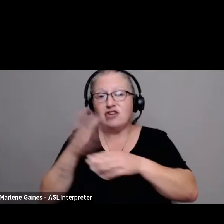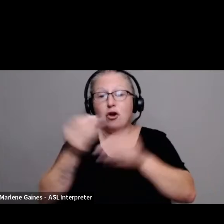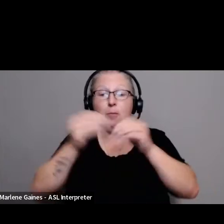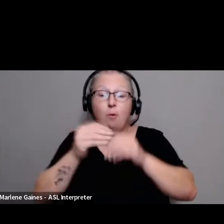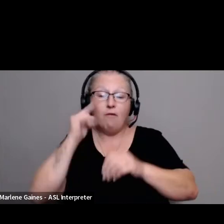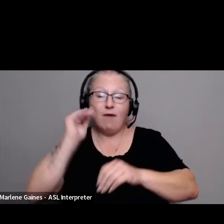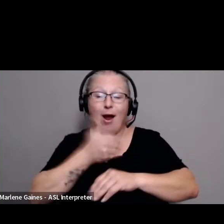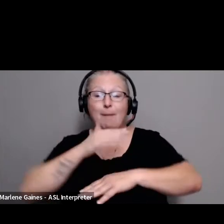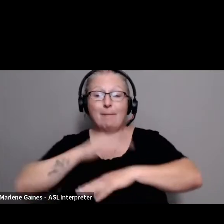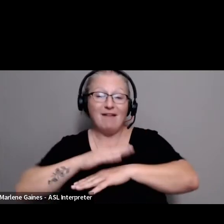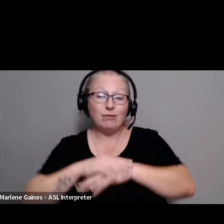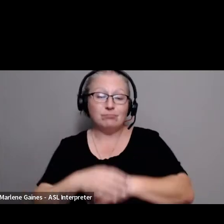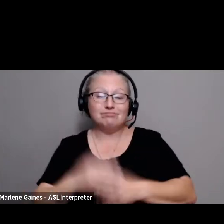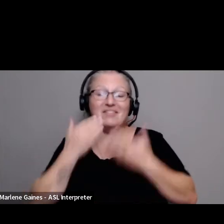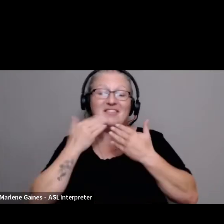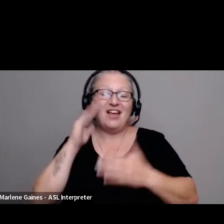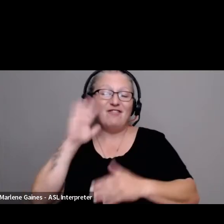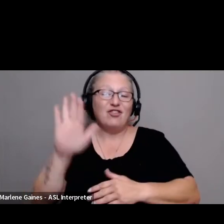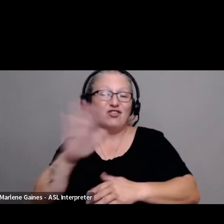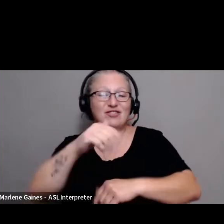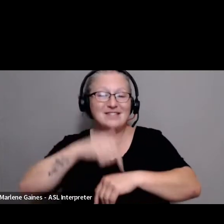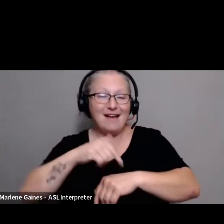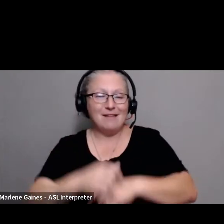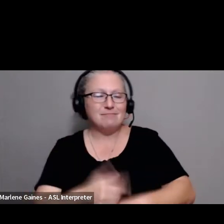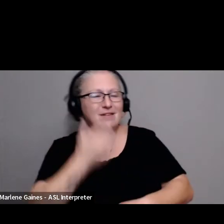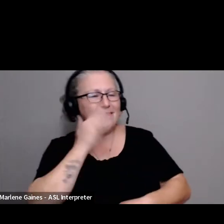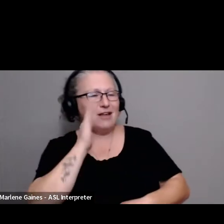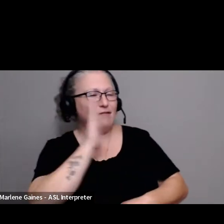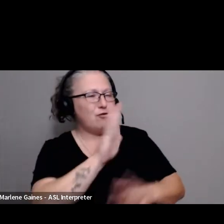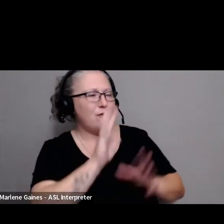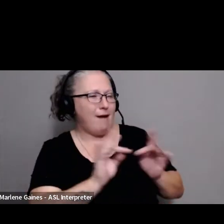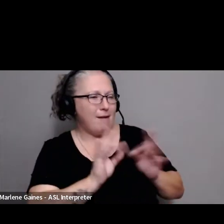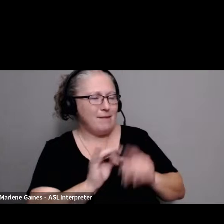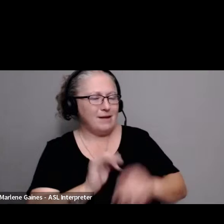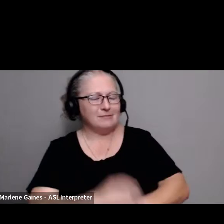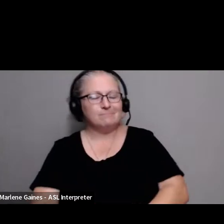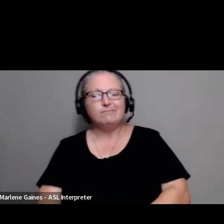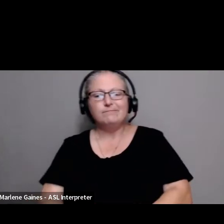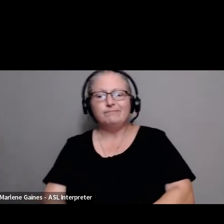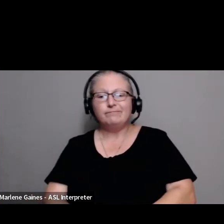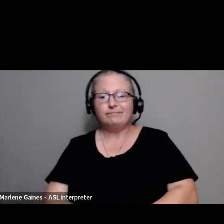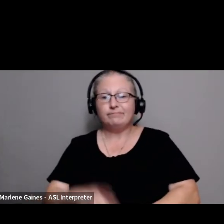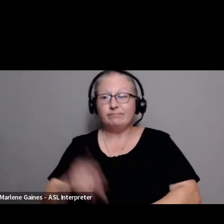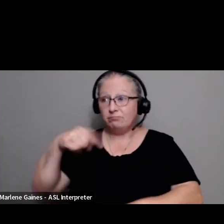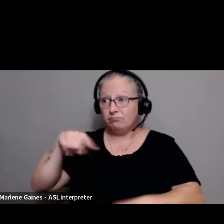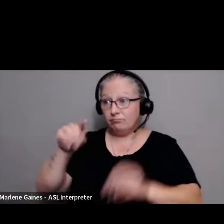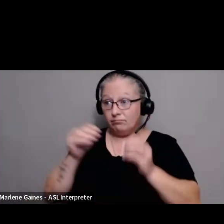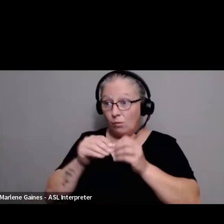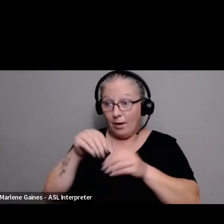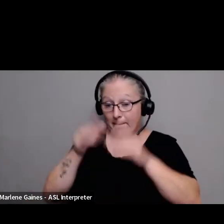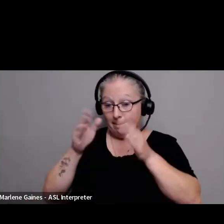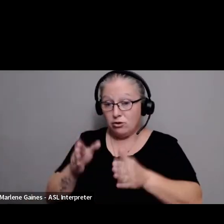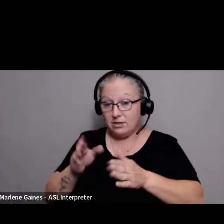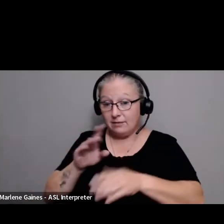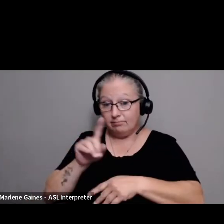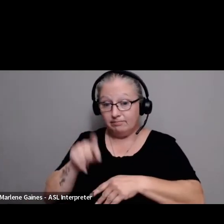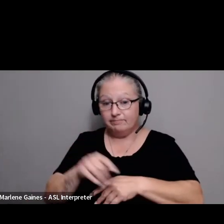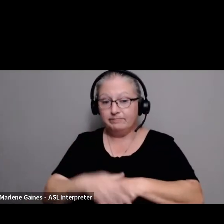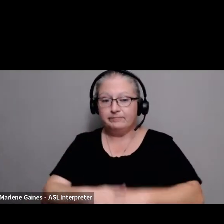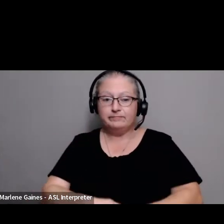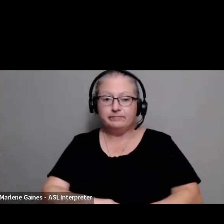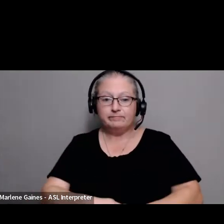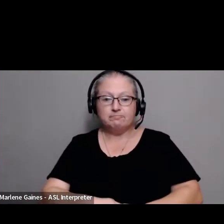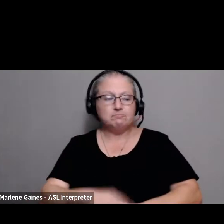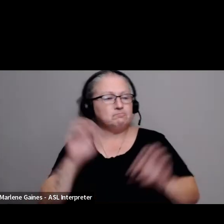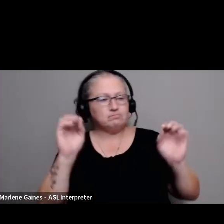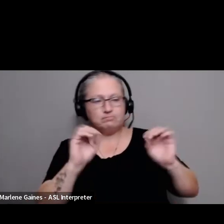you so much for your time. Thank you. Thank you for your comment. Do we have anybody else in person? Not